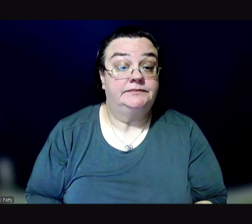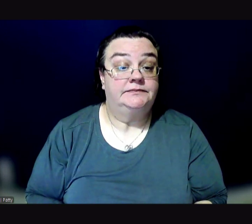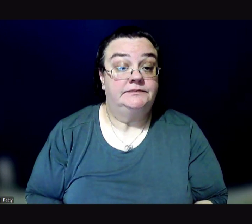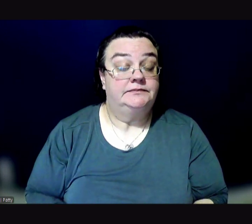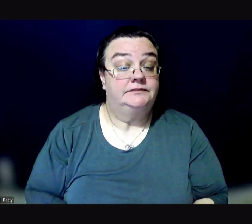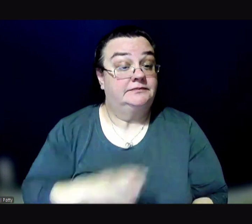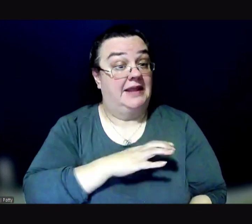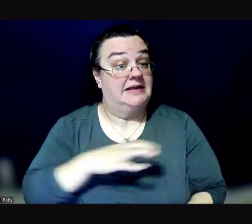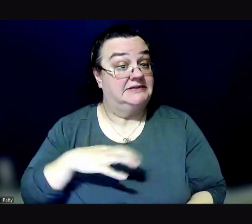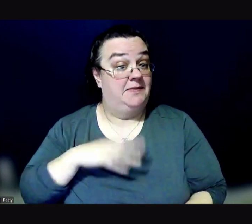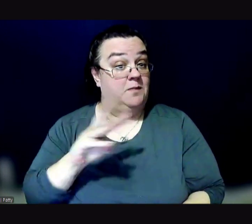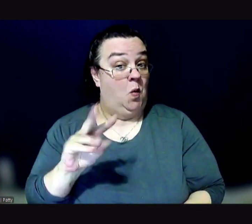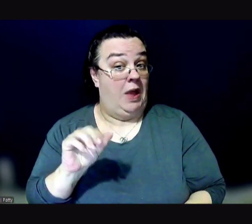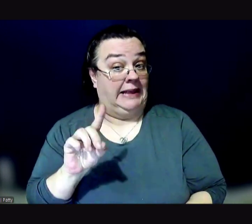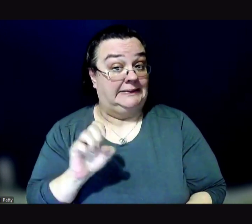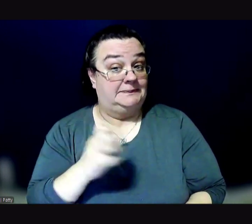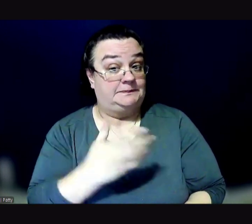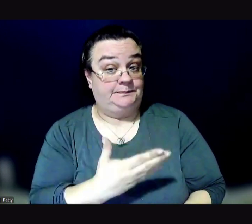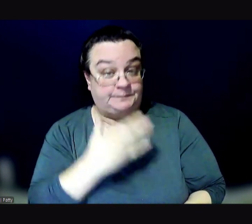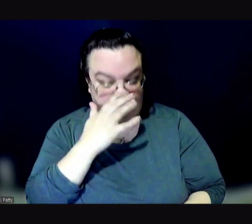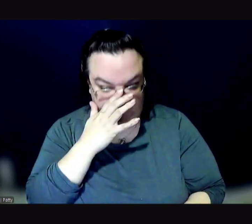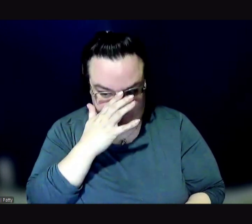Councilmember Wade.